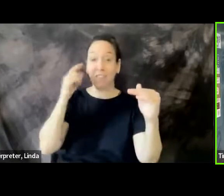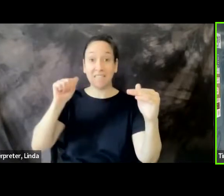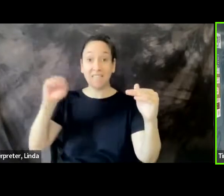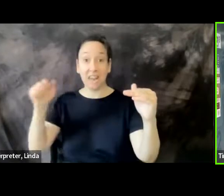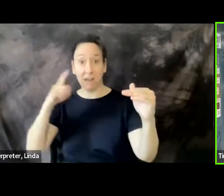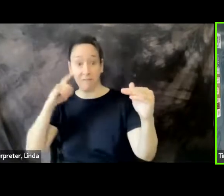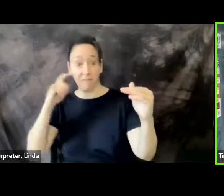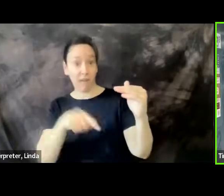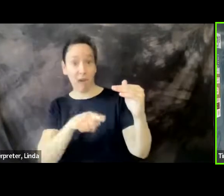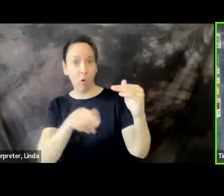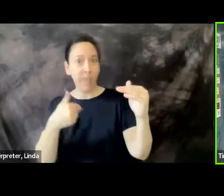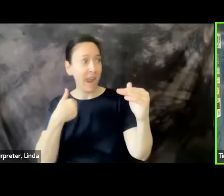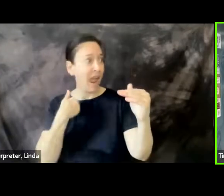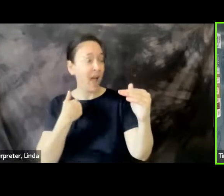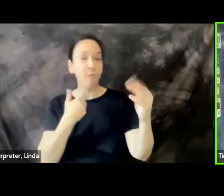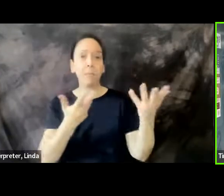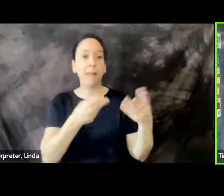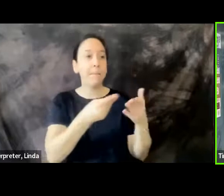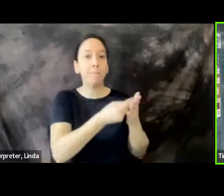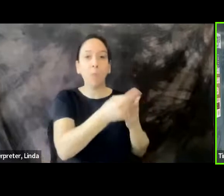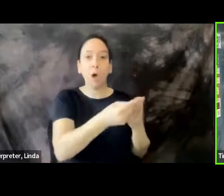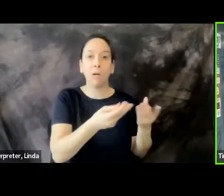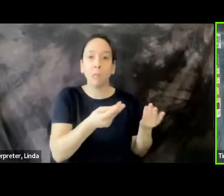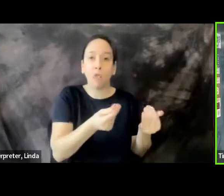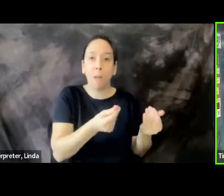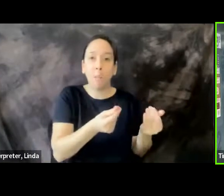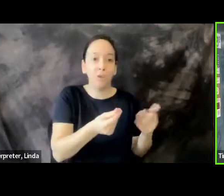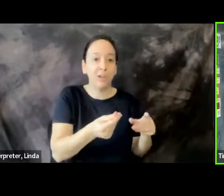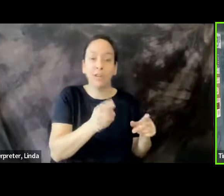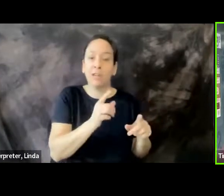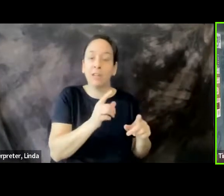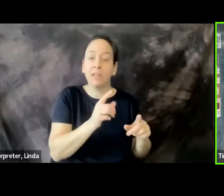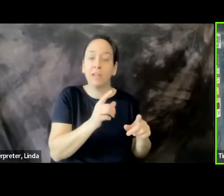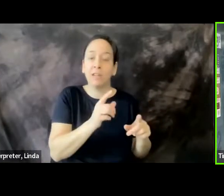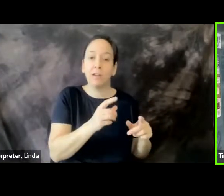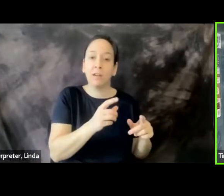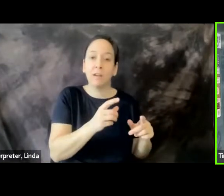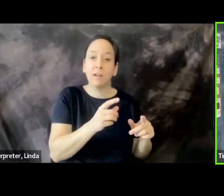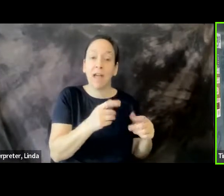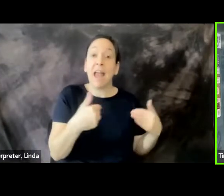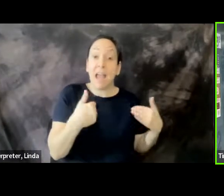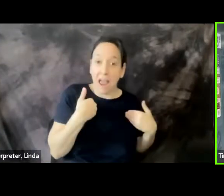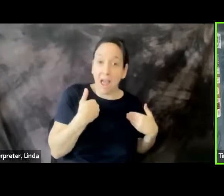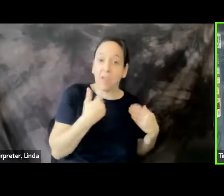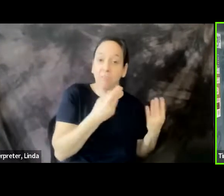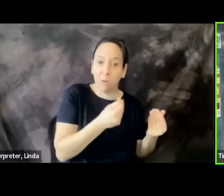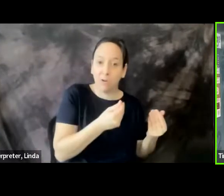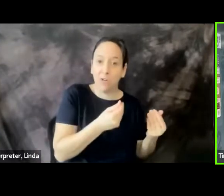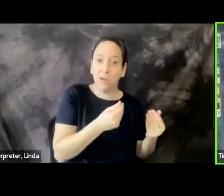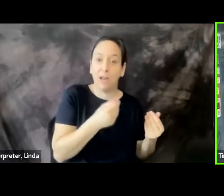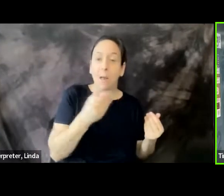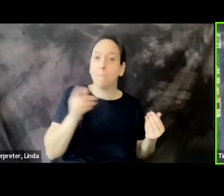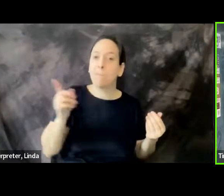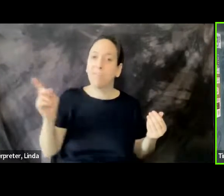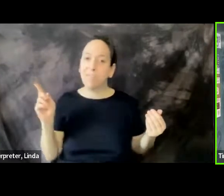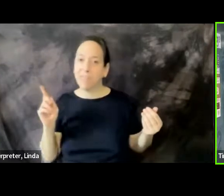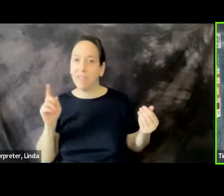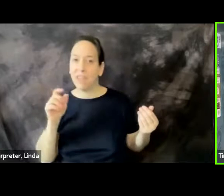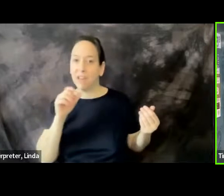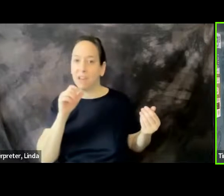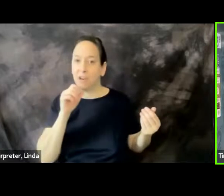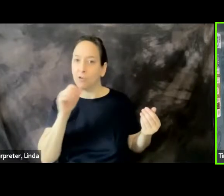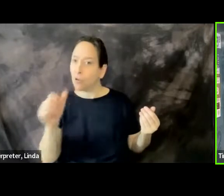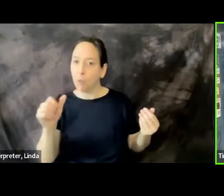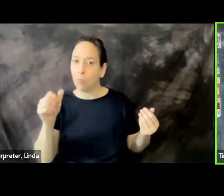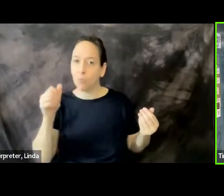client owns property, but they don't really go through the through the course of trying to figure